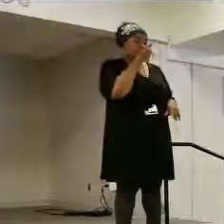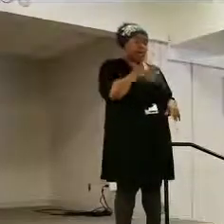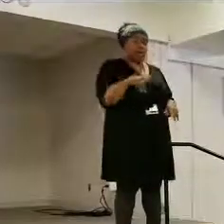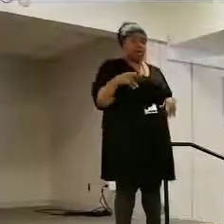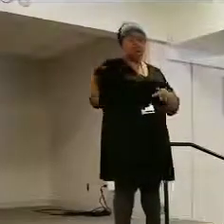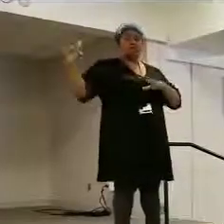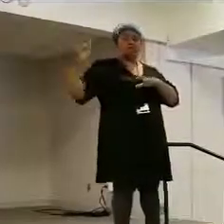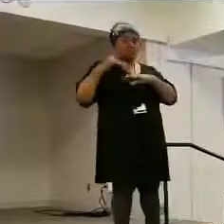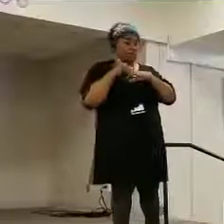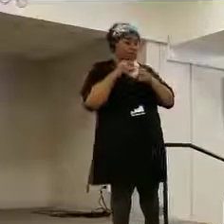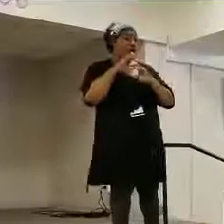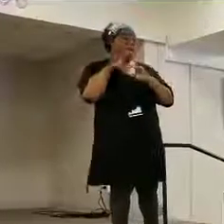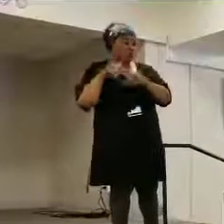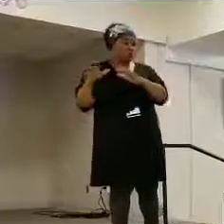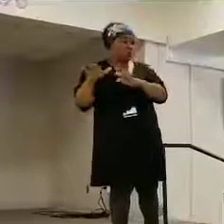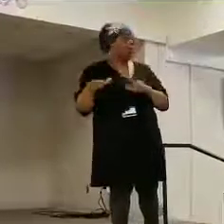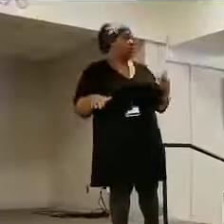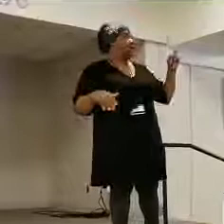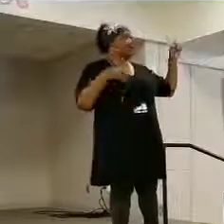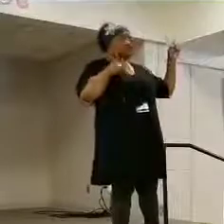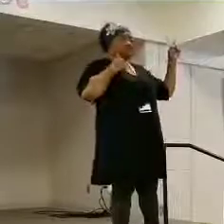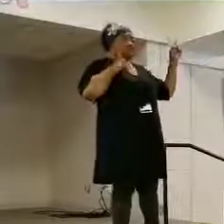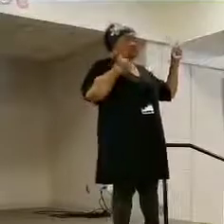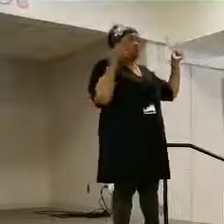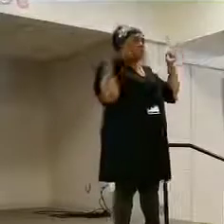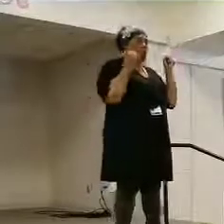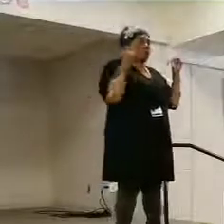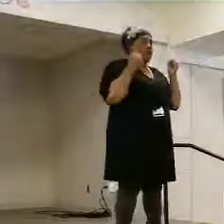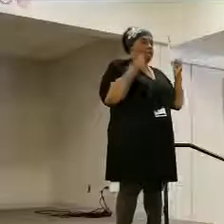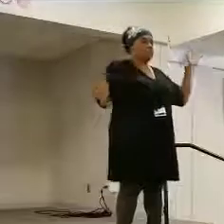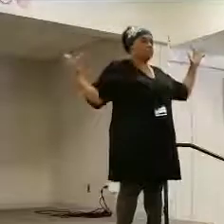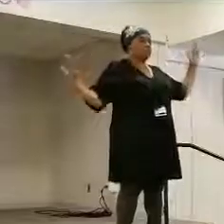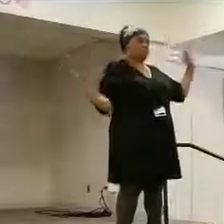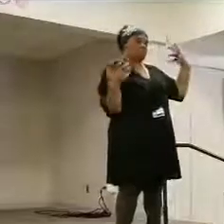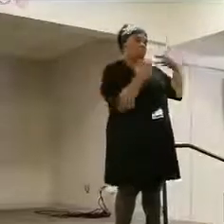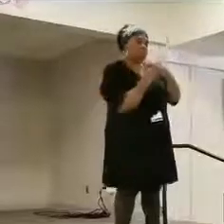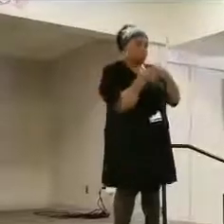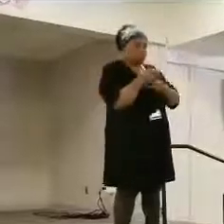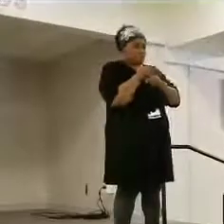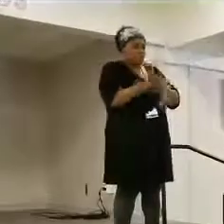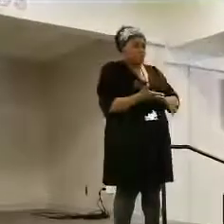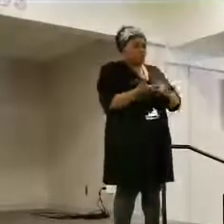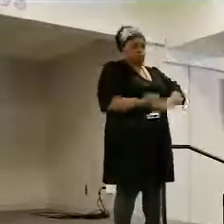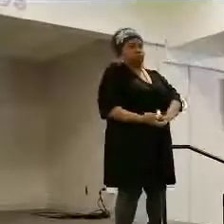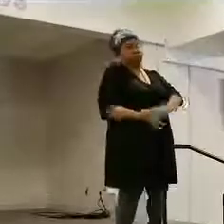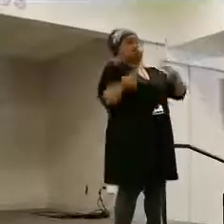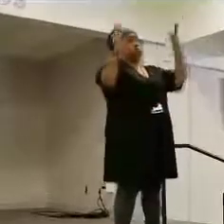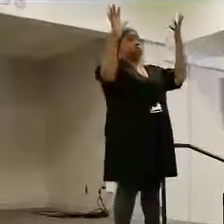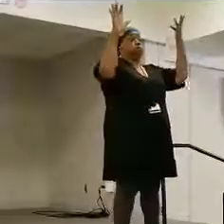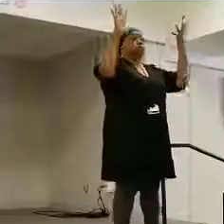Canada. These two air masses meet and cause instability within the atmosphere.